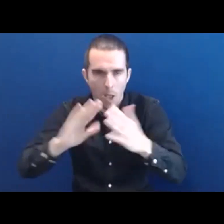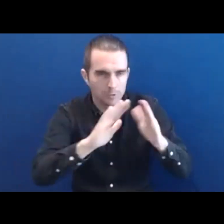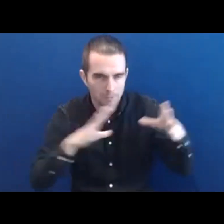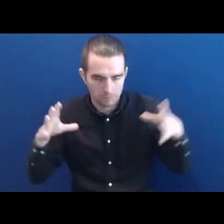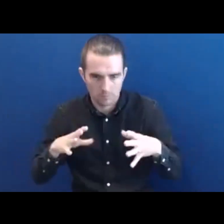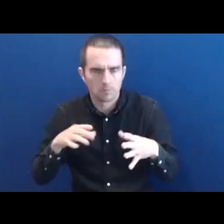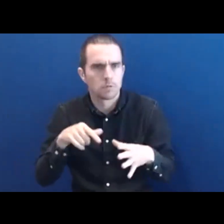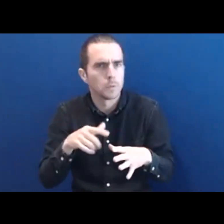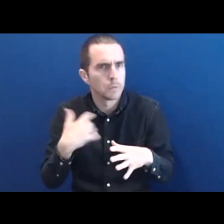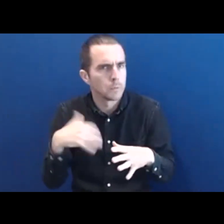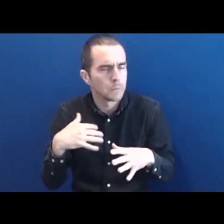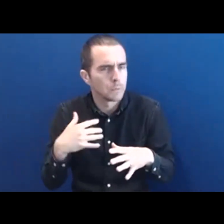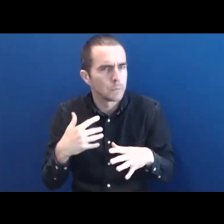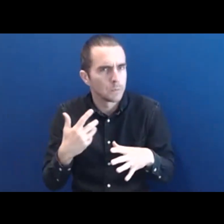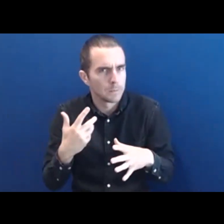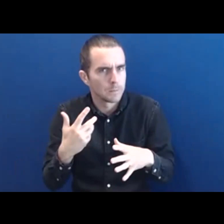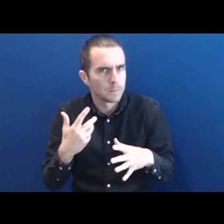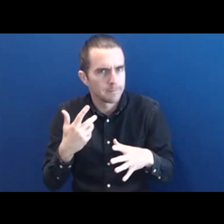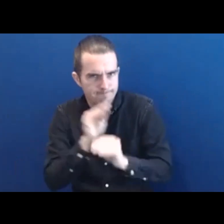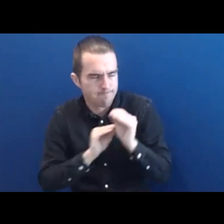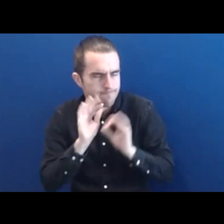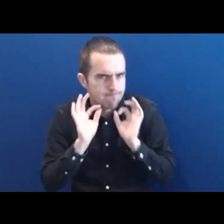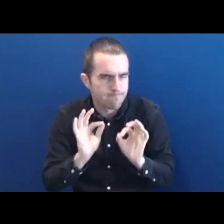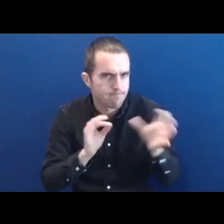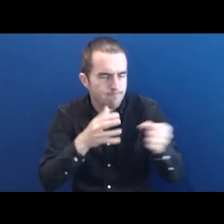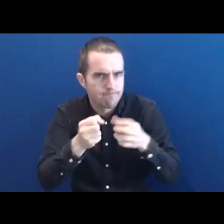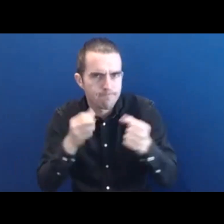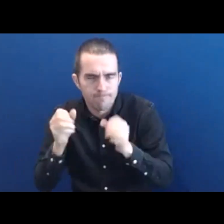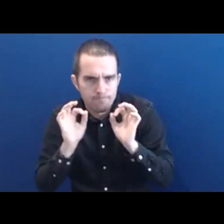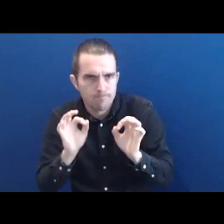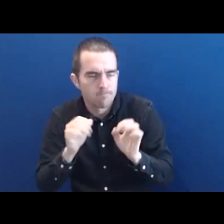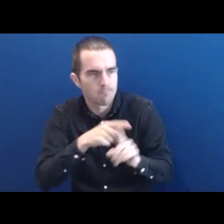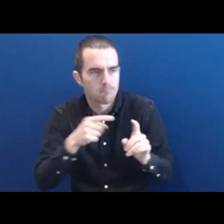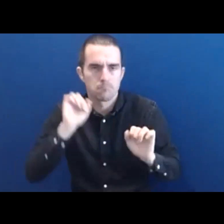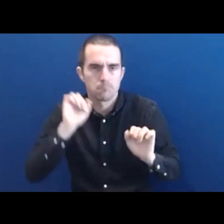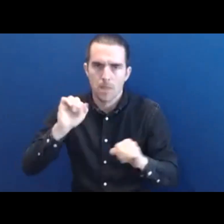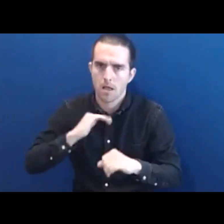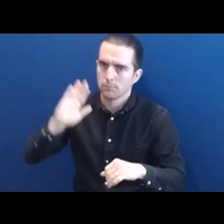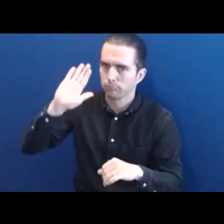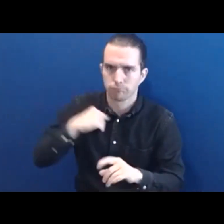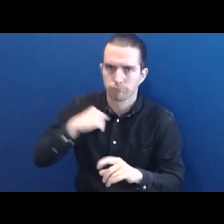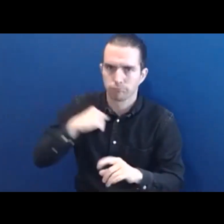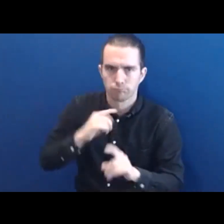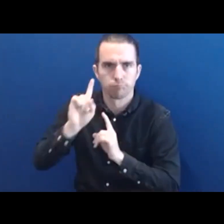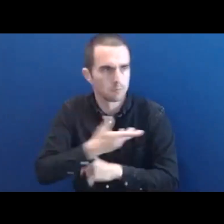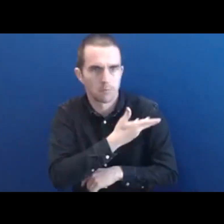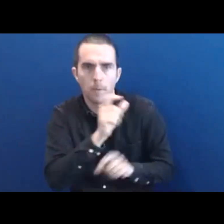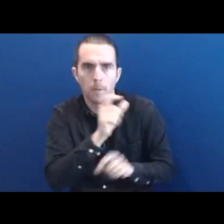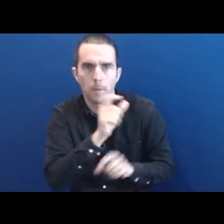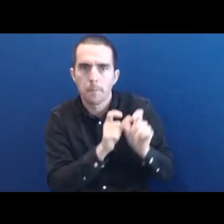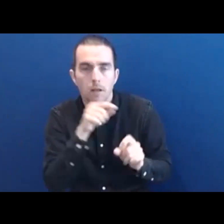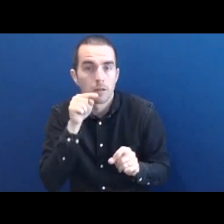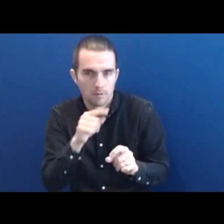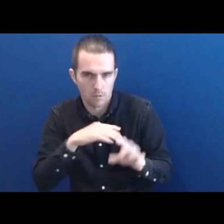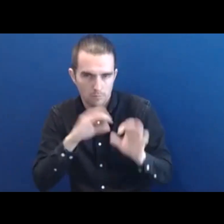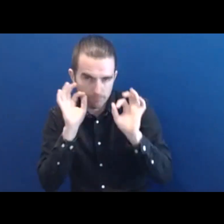representing the collective voice, and that too can be very difficult in this context. So